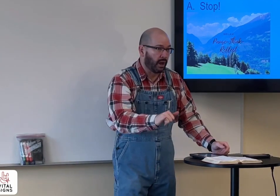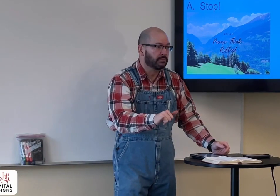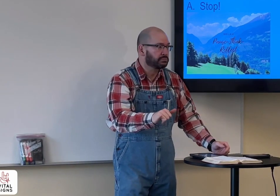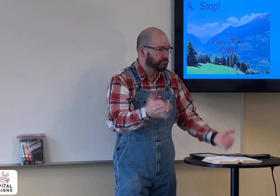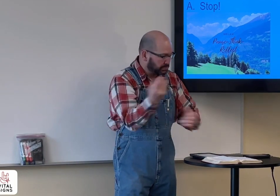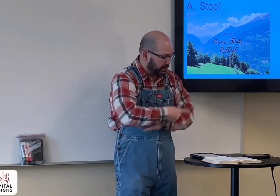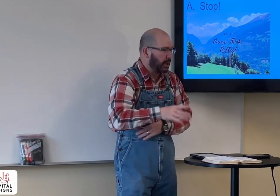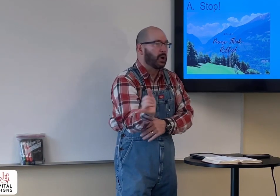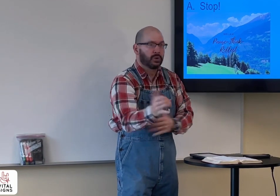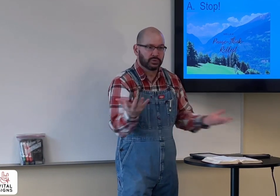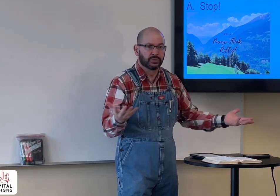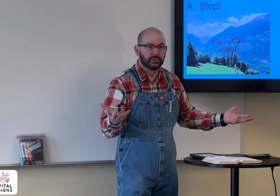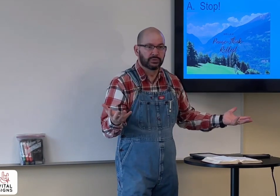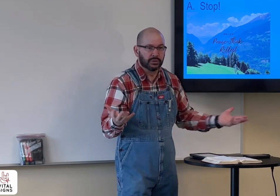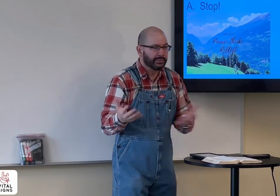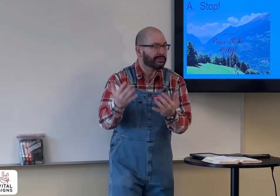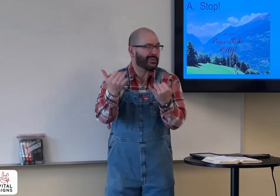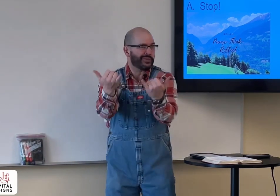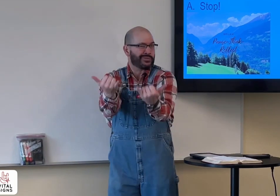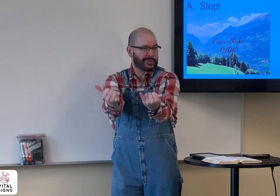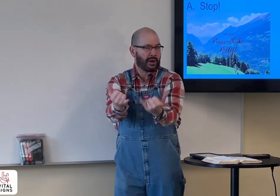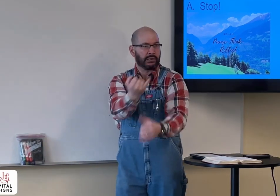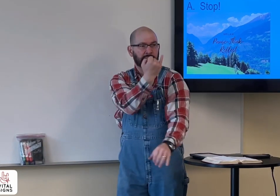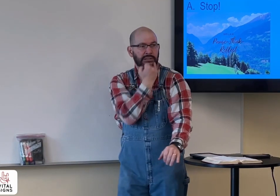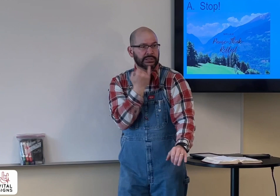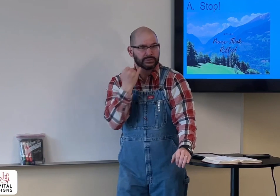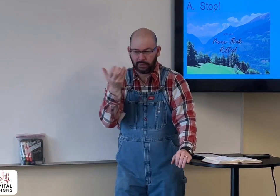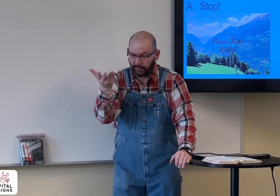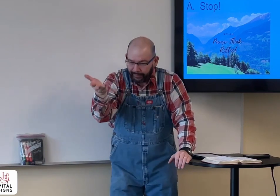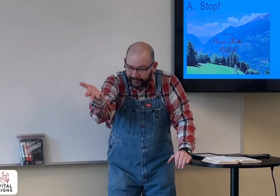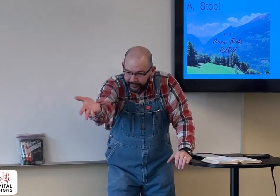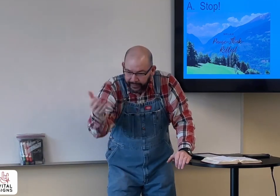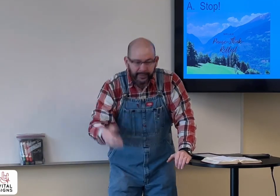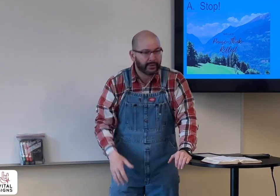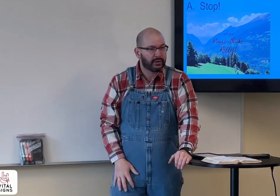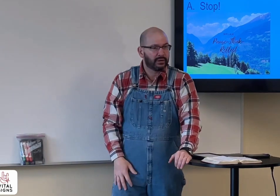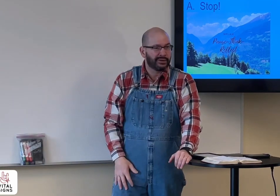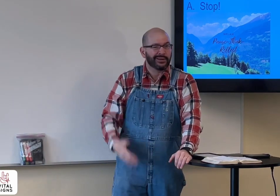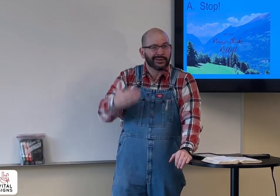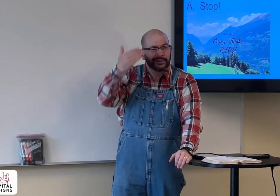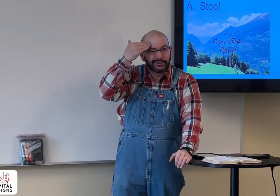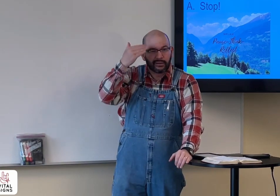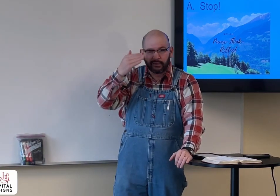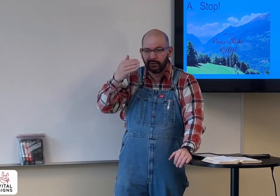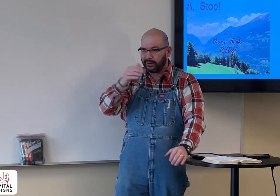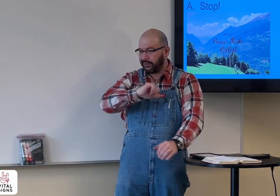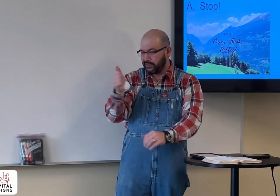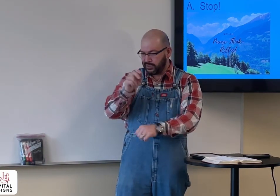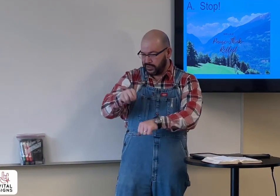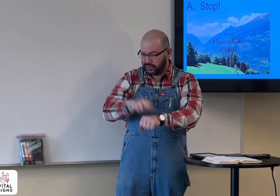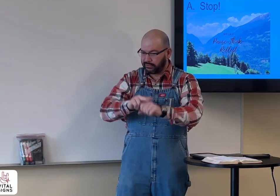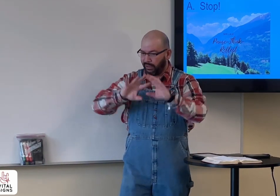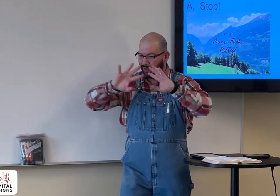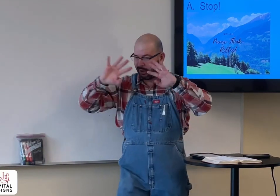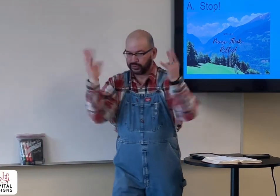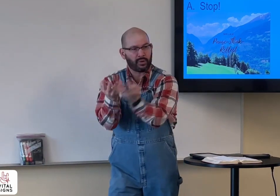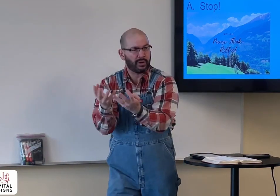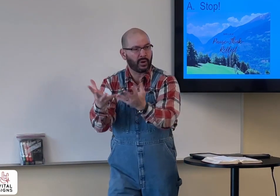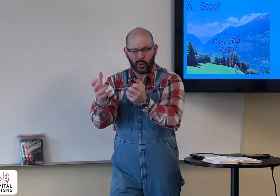We experience that also today, even right now in Israel. Yeah. You know, the countries around